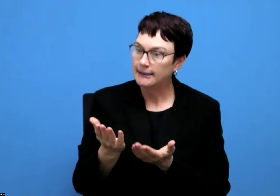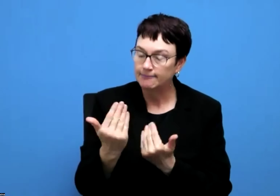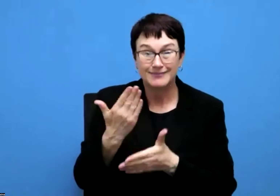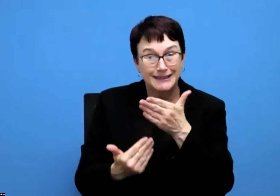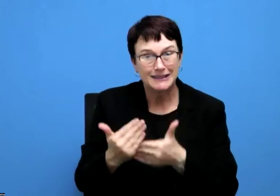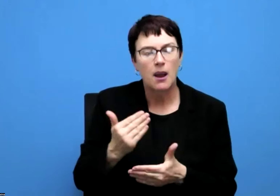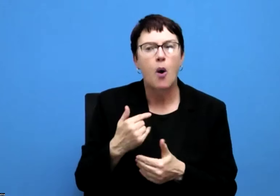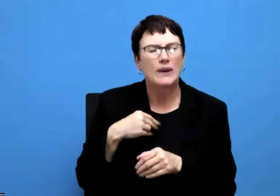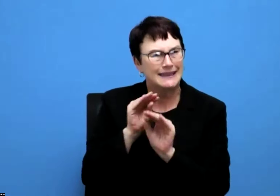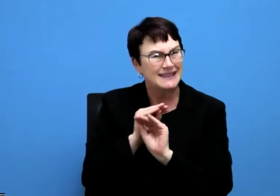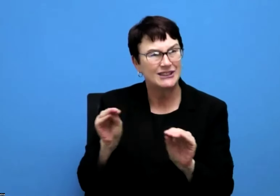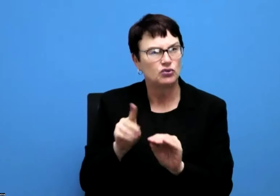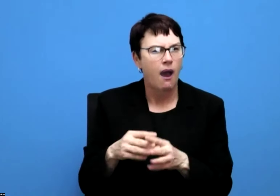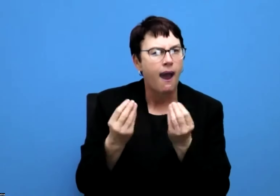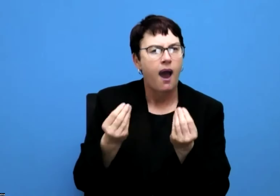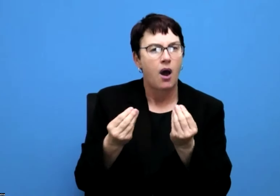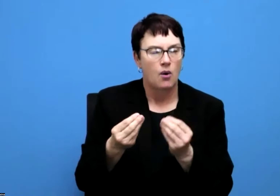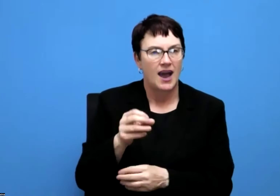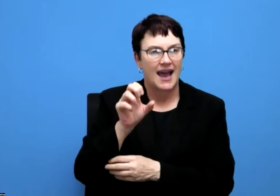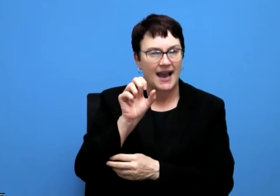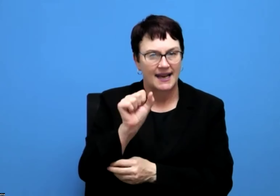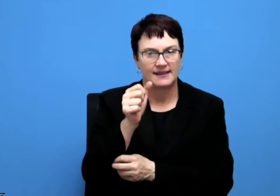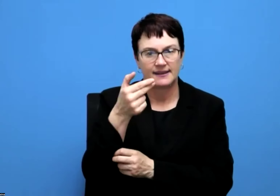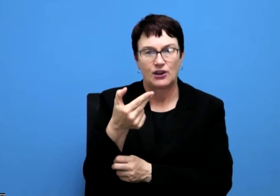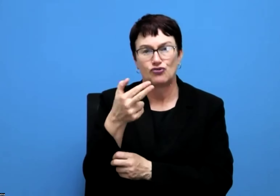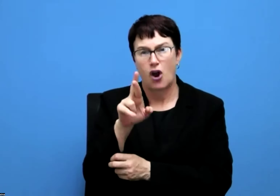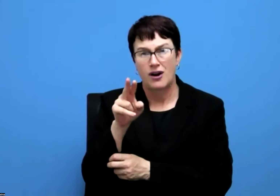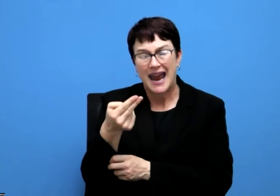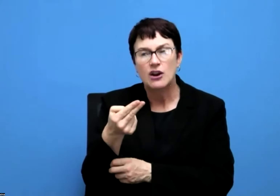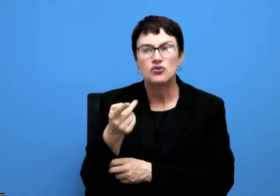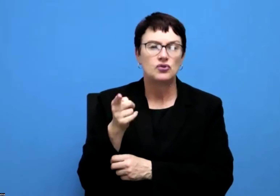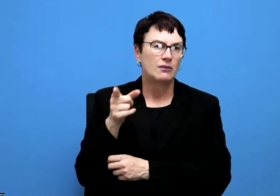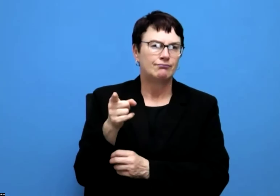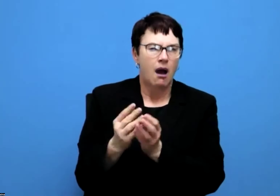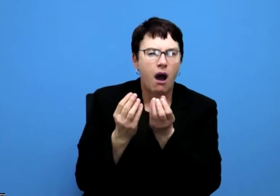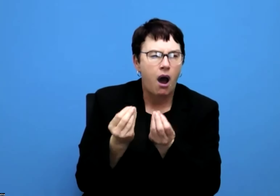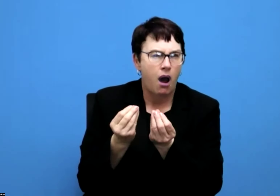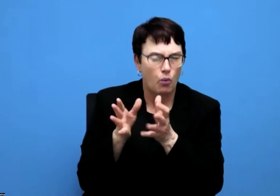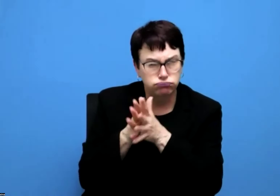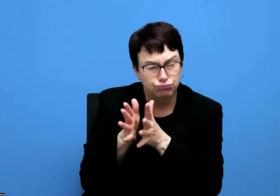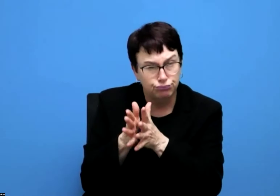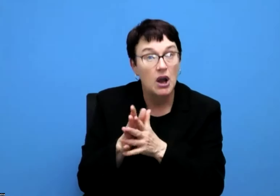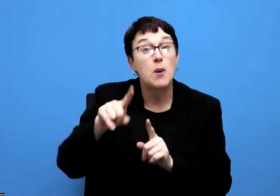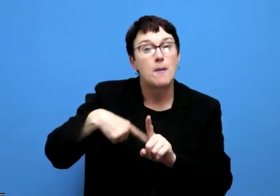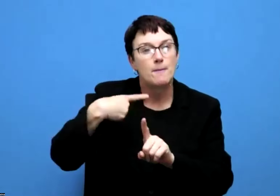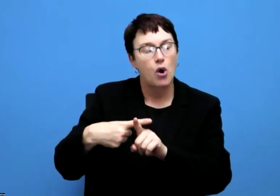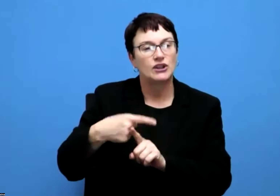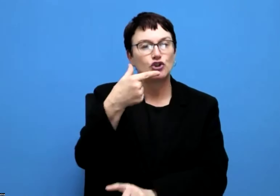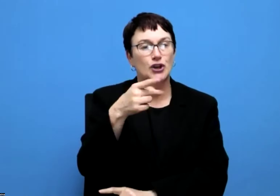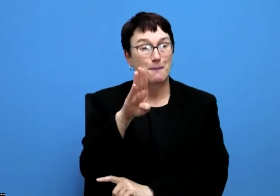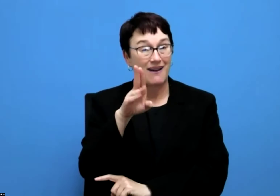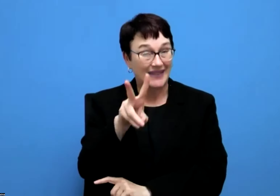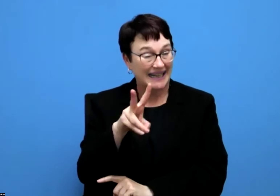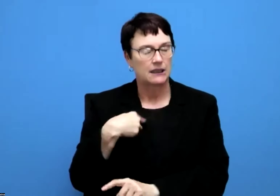SRHR and gender-based violence. These efforts, complemented by values clarification and attitude transformation